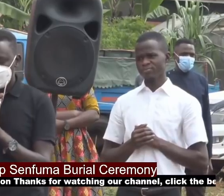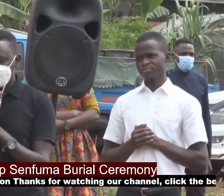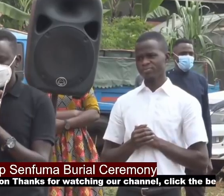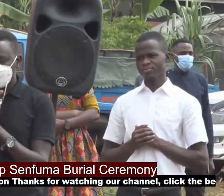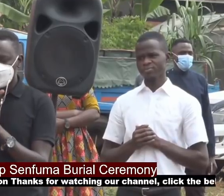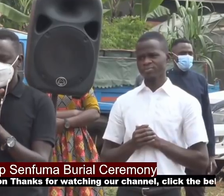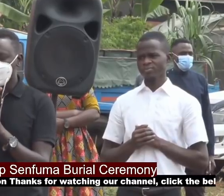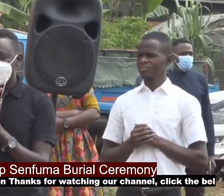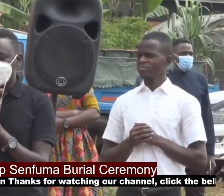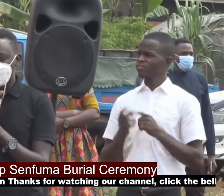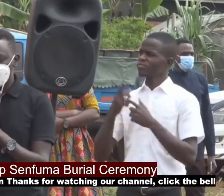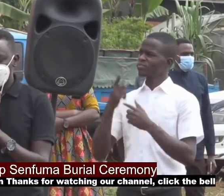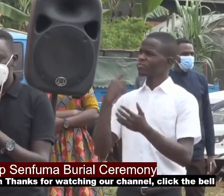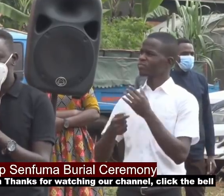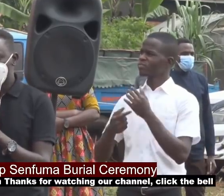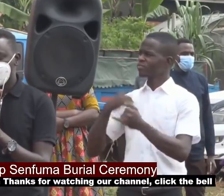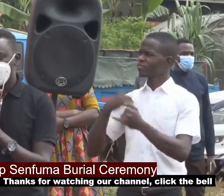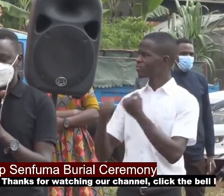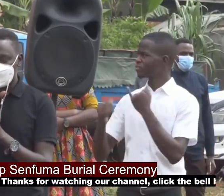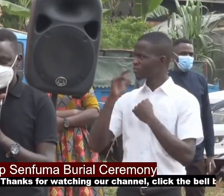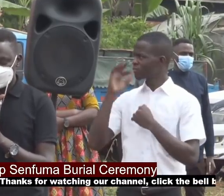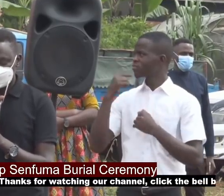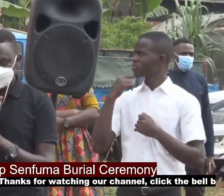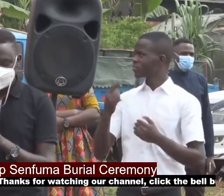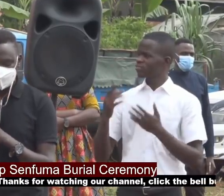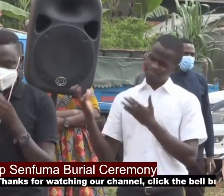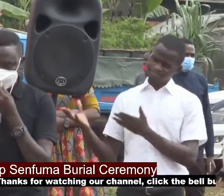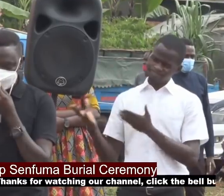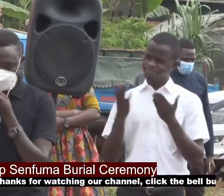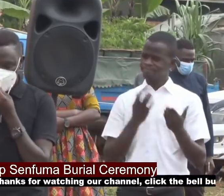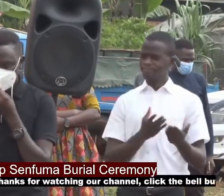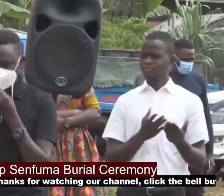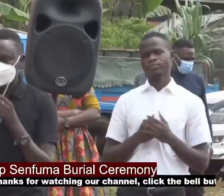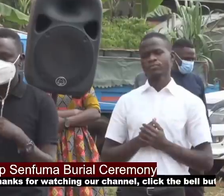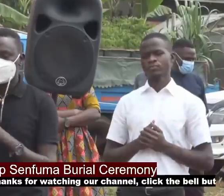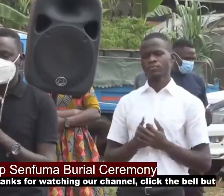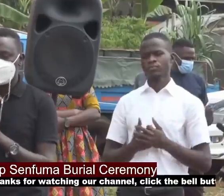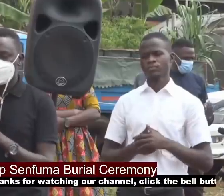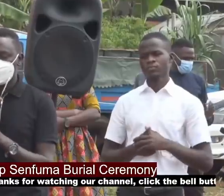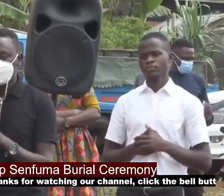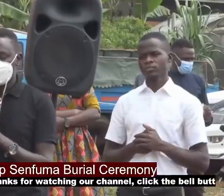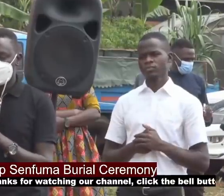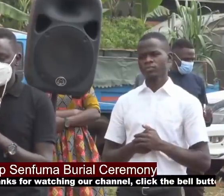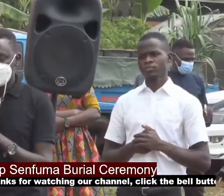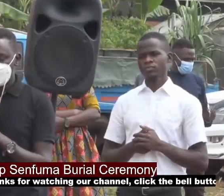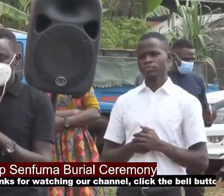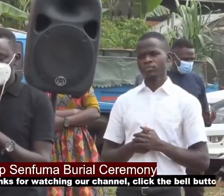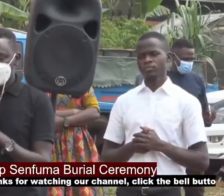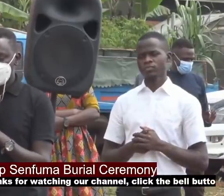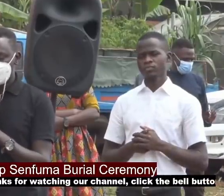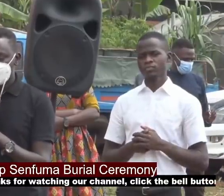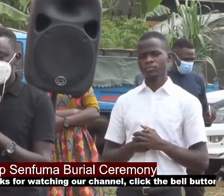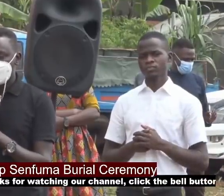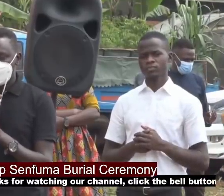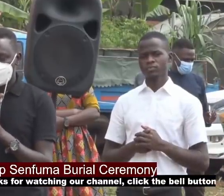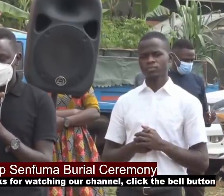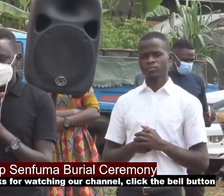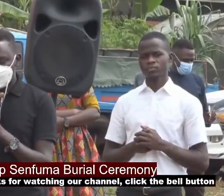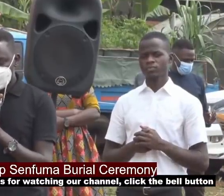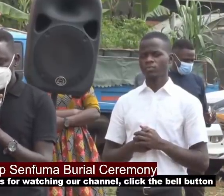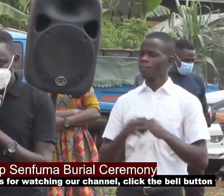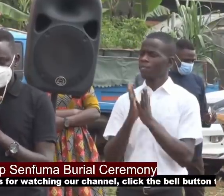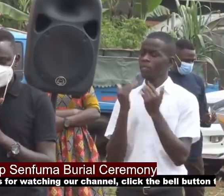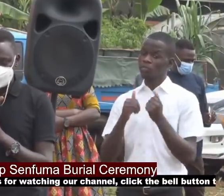the wife of Mary. And the last word I spoke with her, he was telling me to bring her to him. So